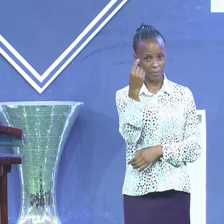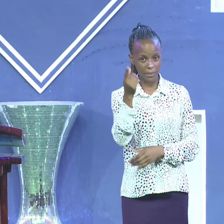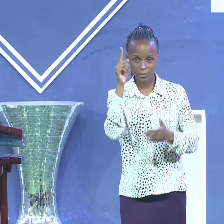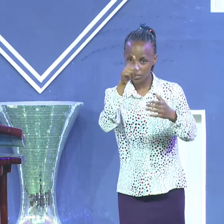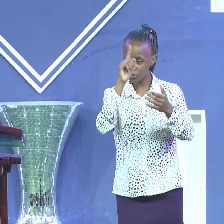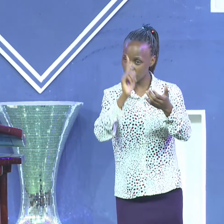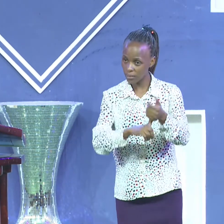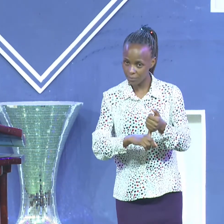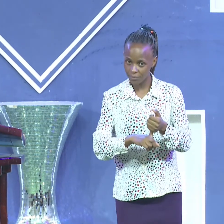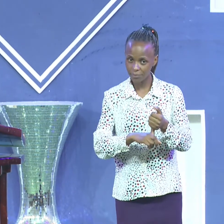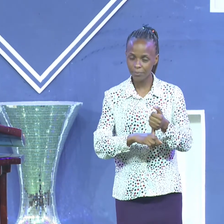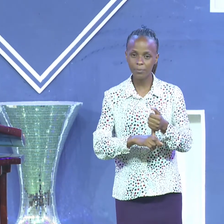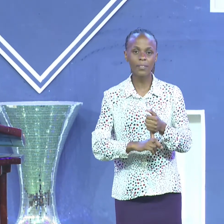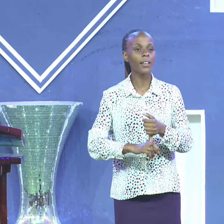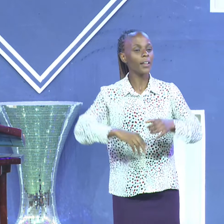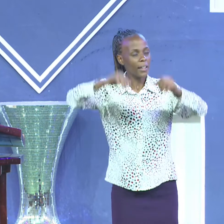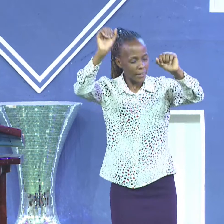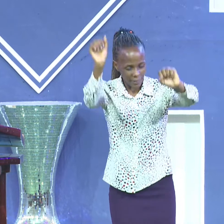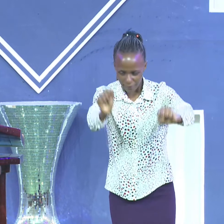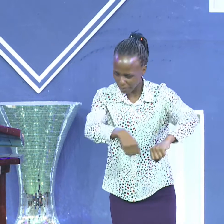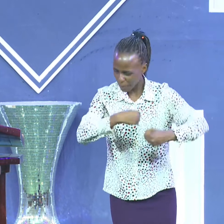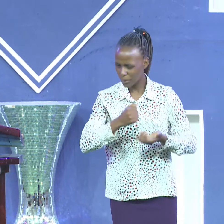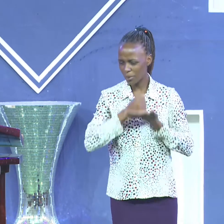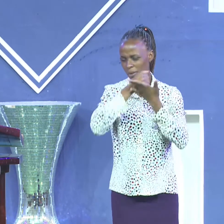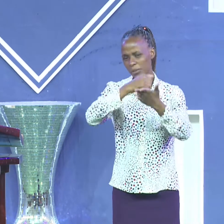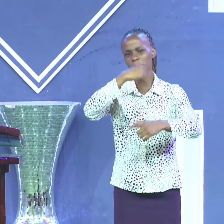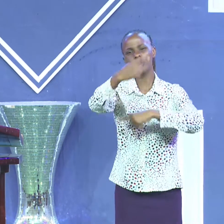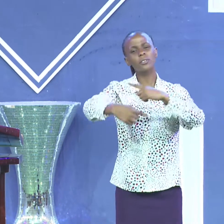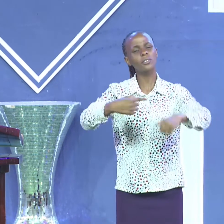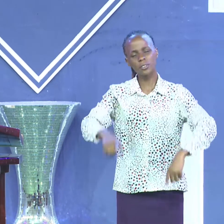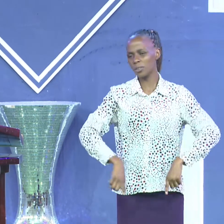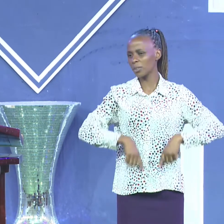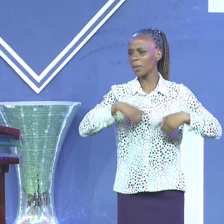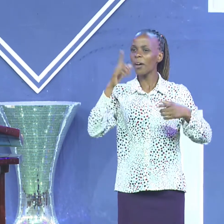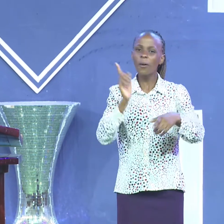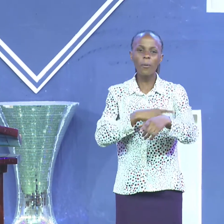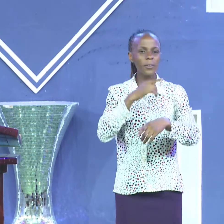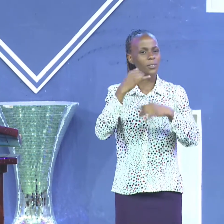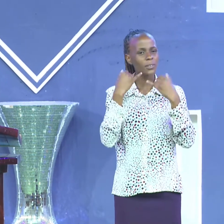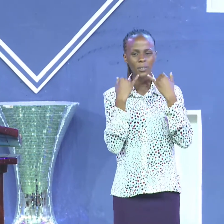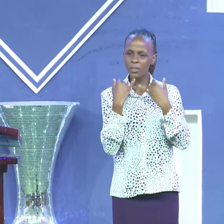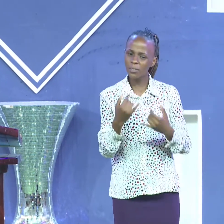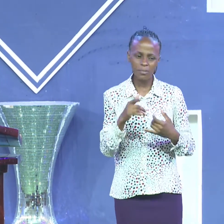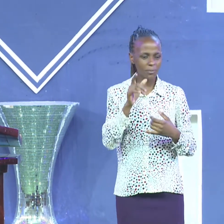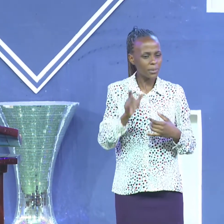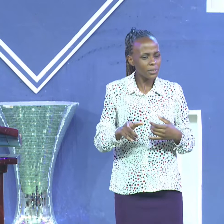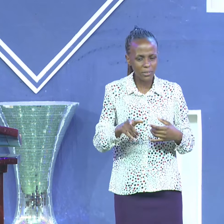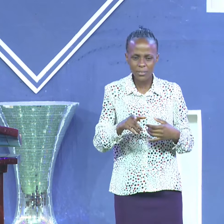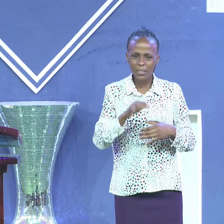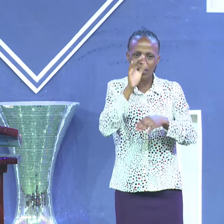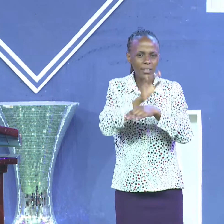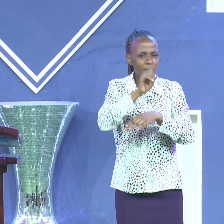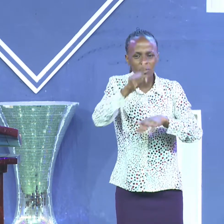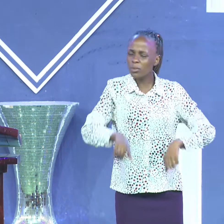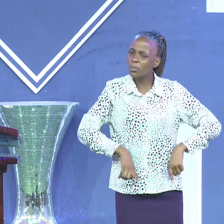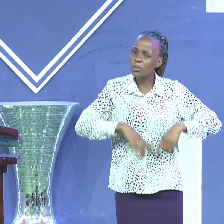The money that you earn is not enough for you to take care of yourself. And when you tell it to